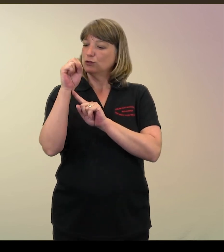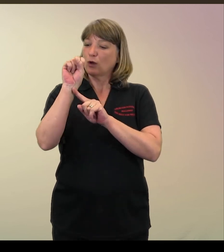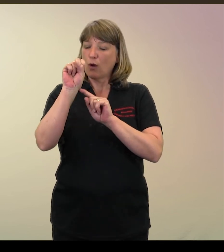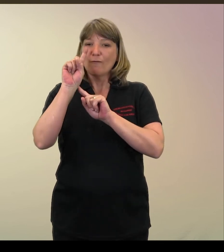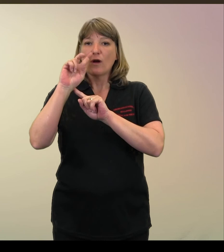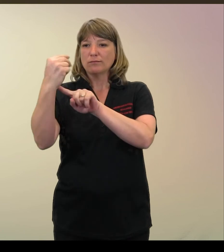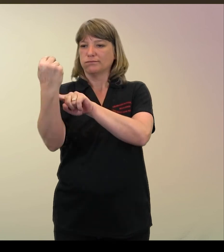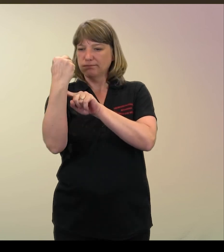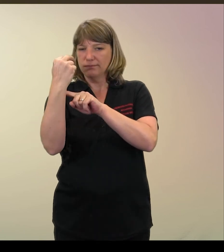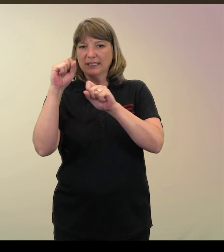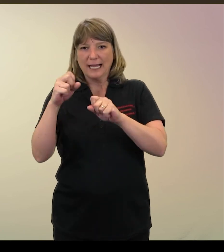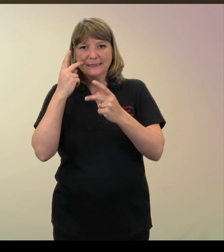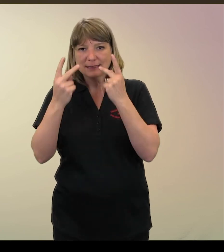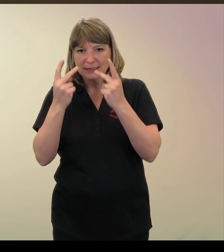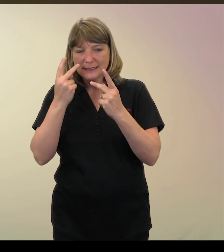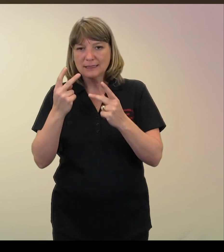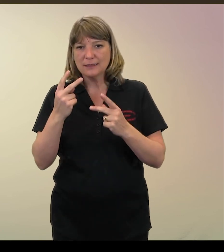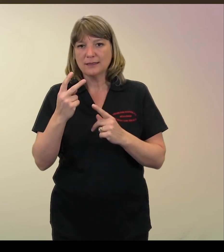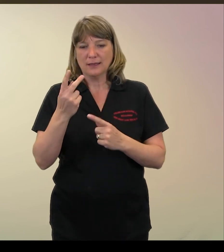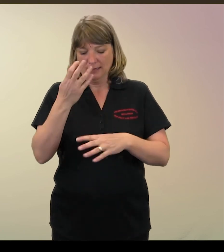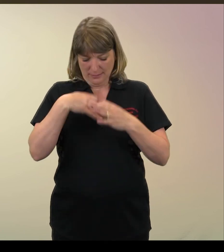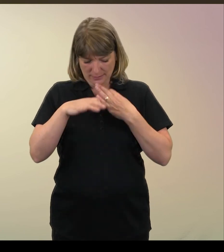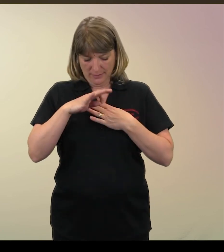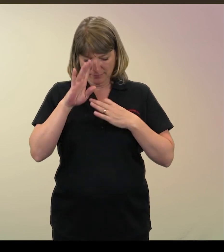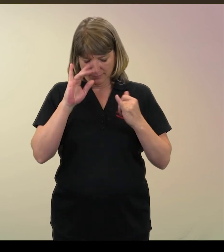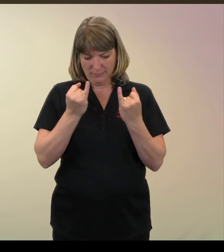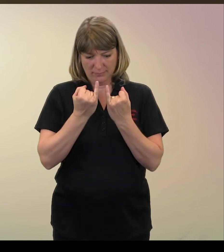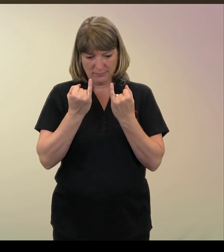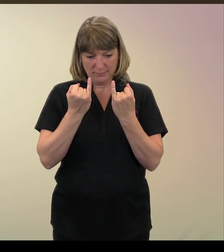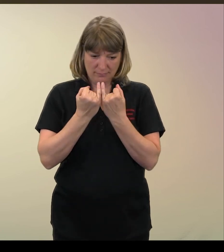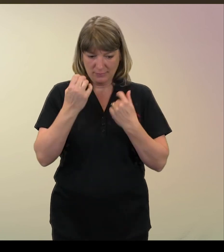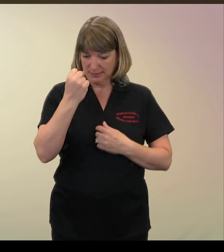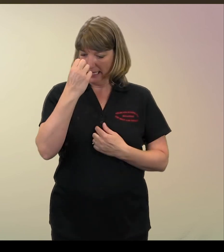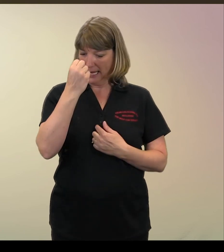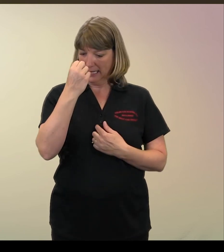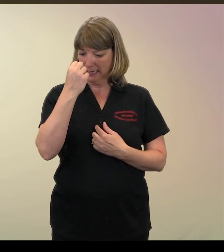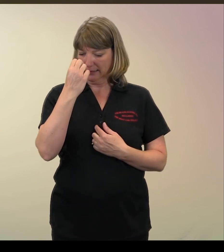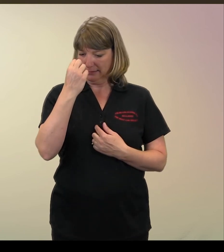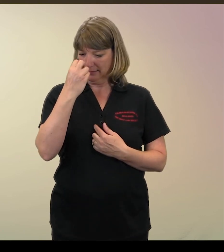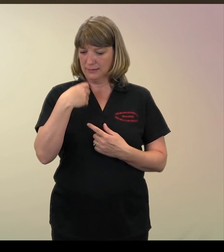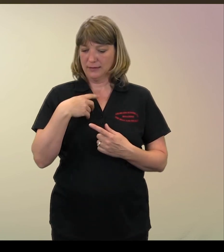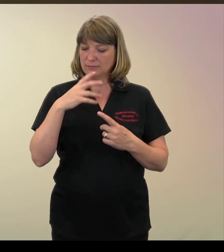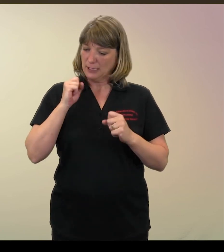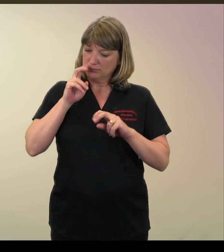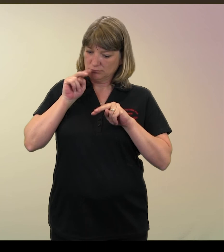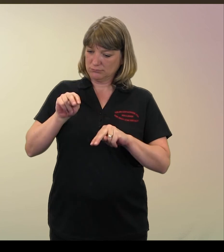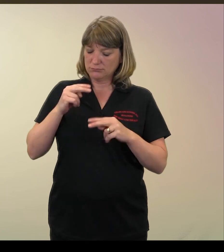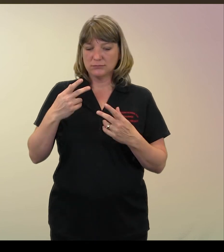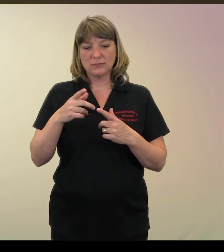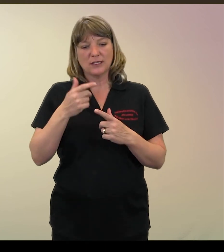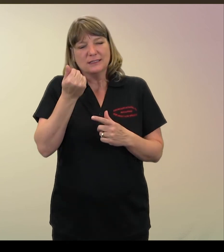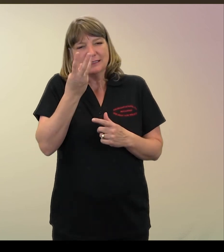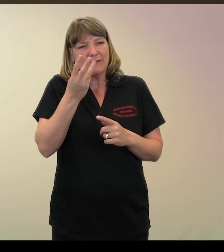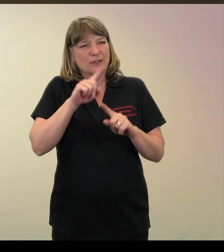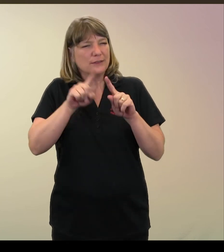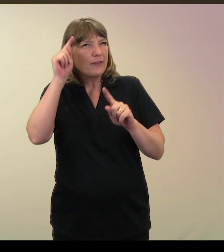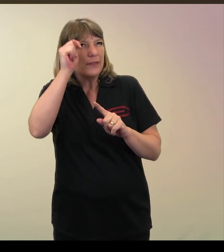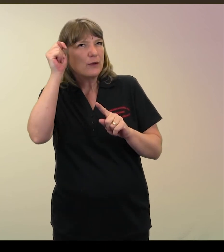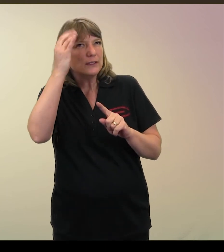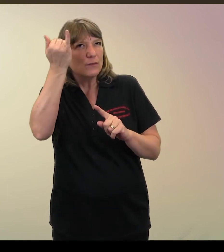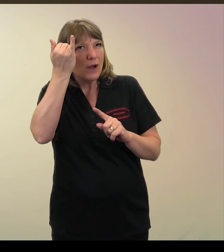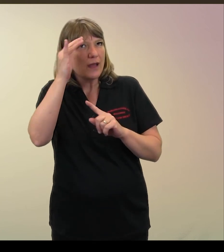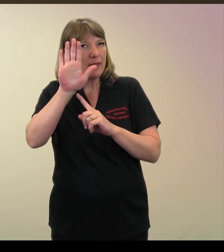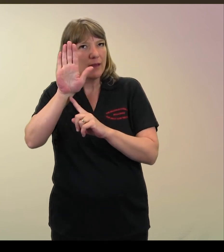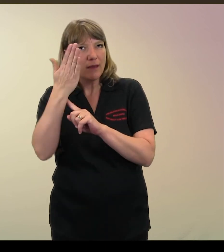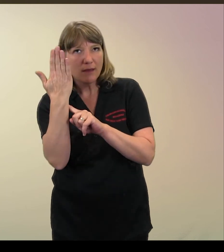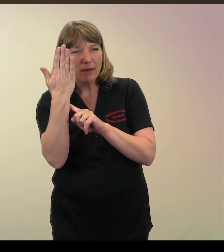that outward for somebody else's perspective and instead signing it to themselves the way that they perceived it. So there are several theories